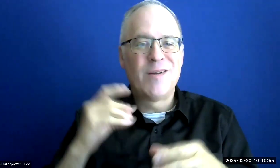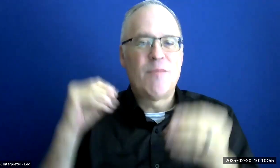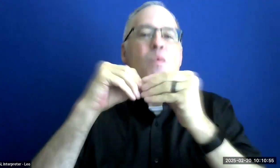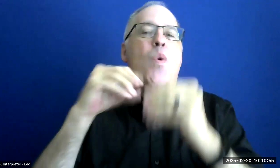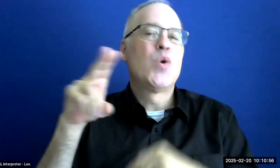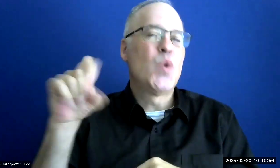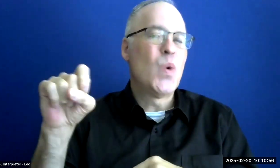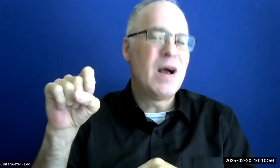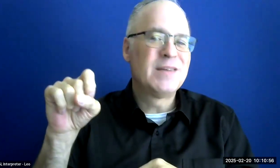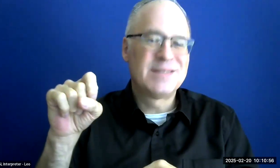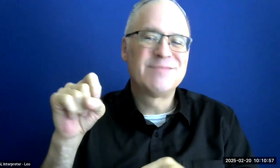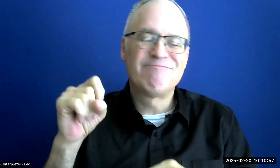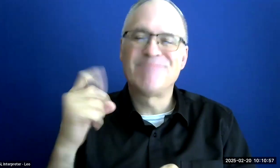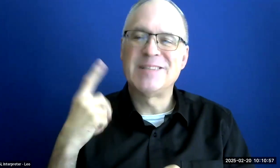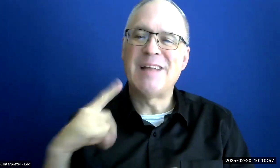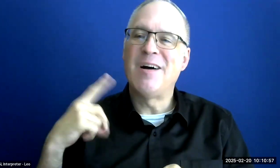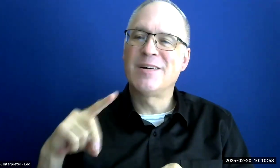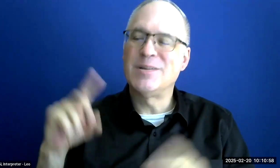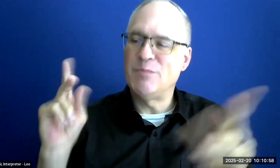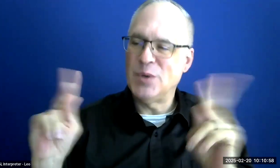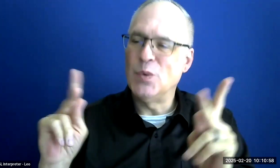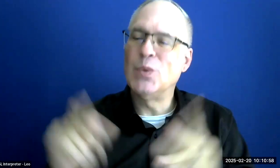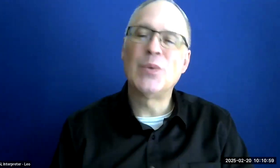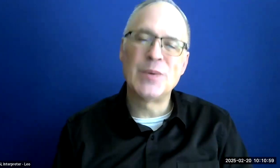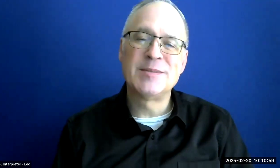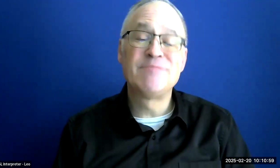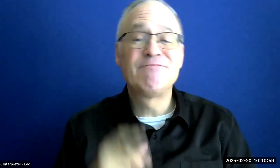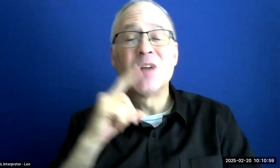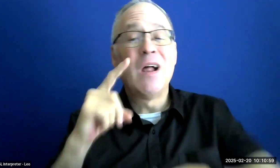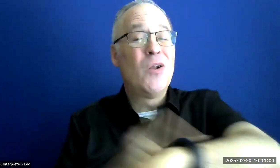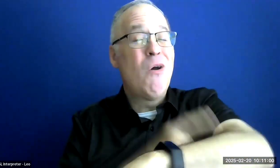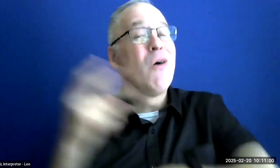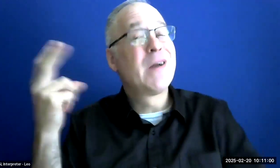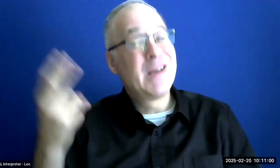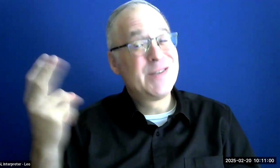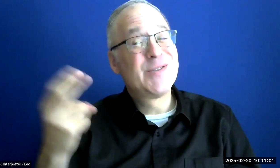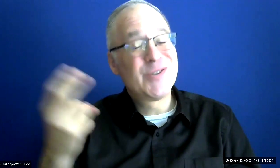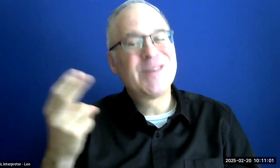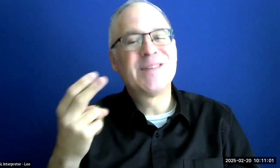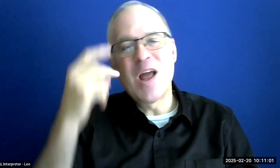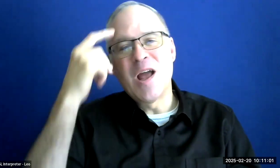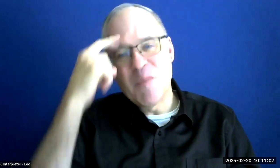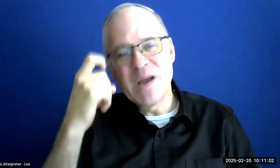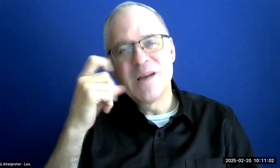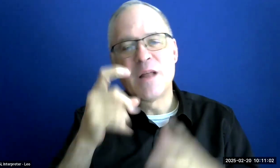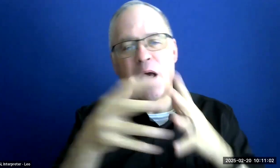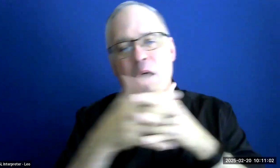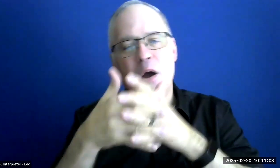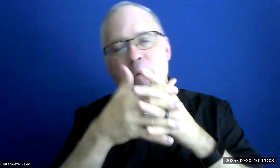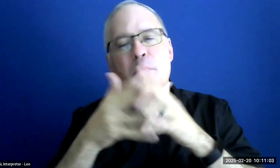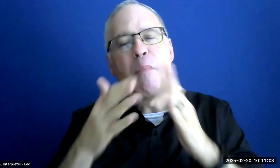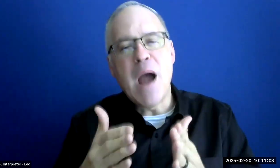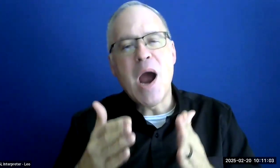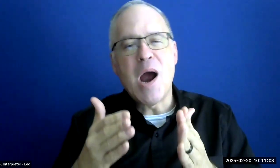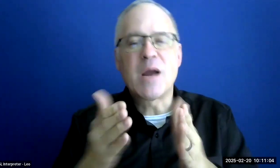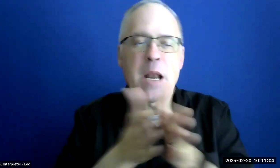behind this U.S. centrism. In some ways, it is rooted in the success of the evangelistic mission of American Methodists who shared